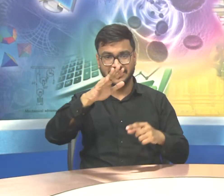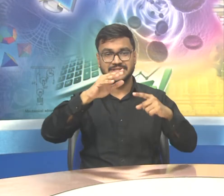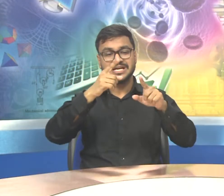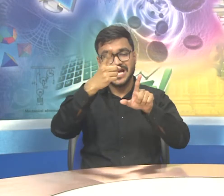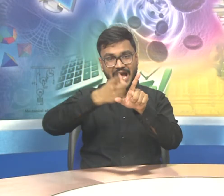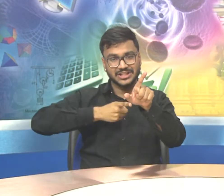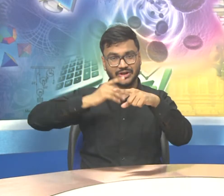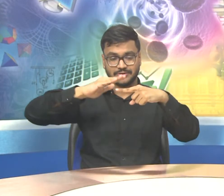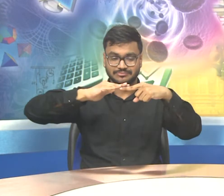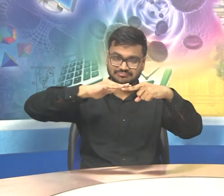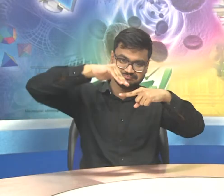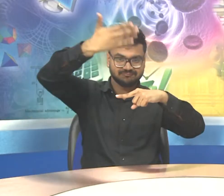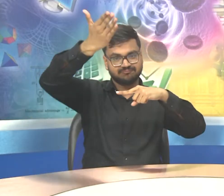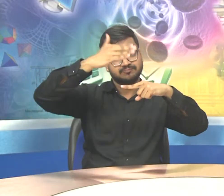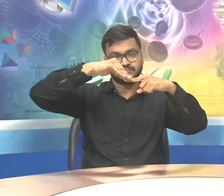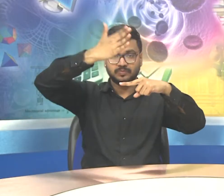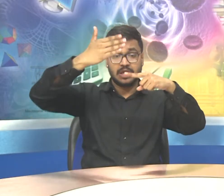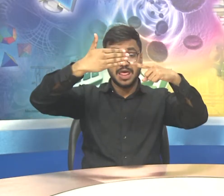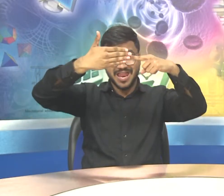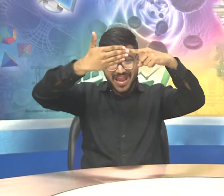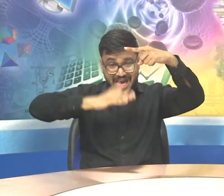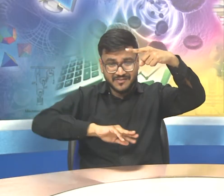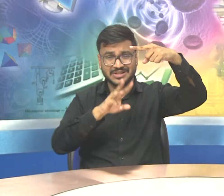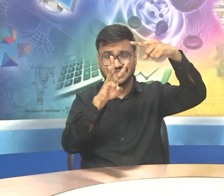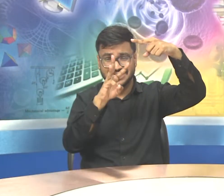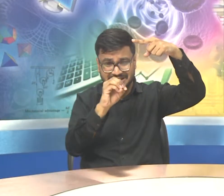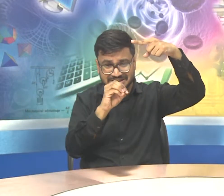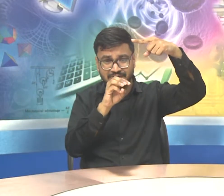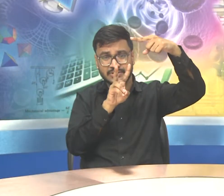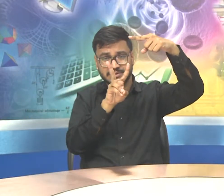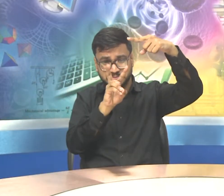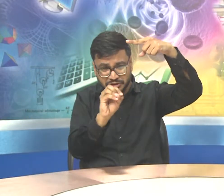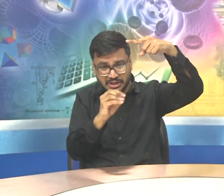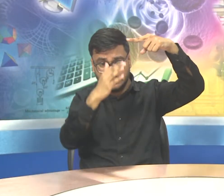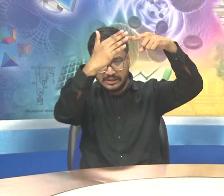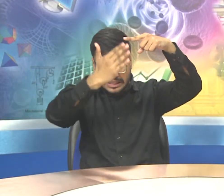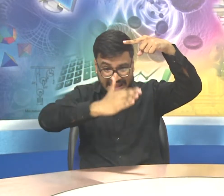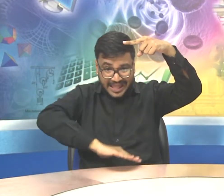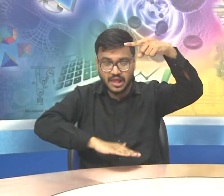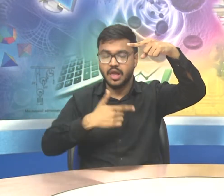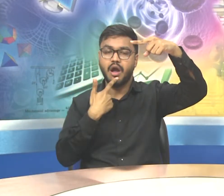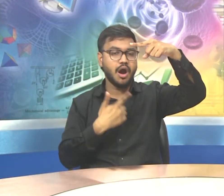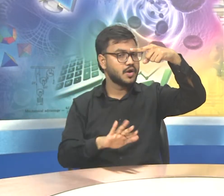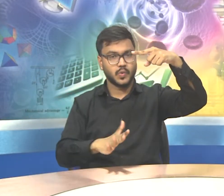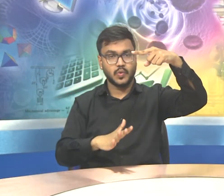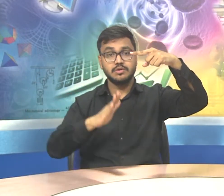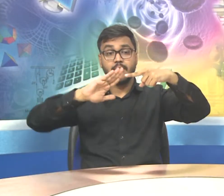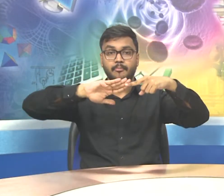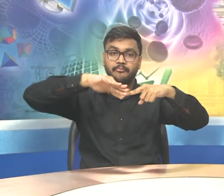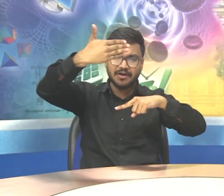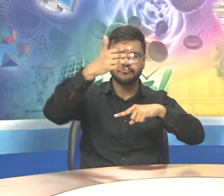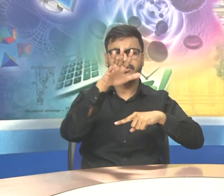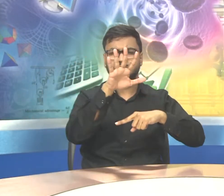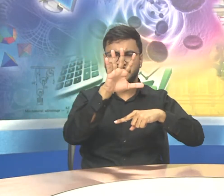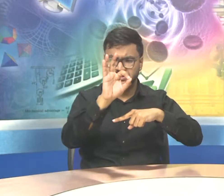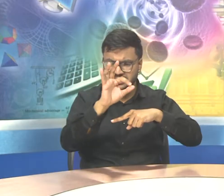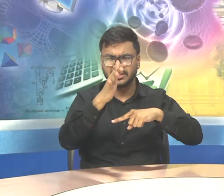He or she should have completed the age of 35 years. Below the age